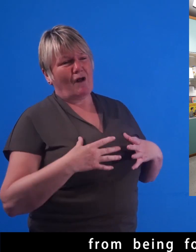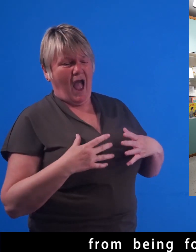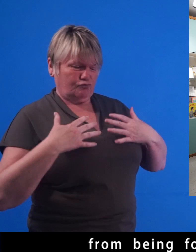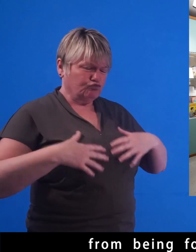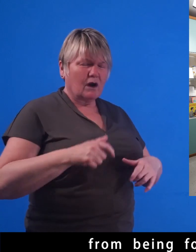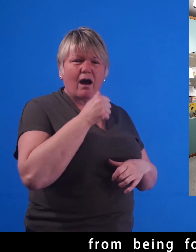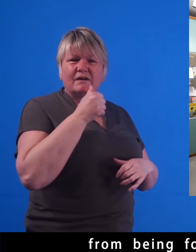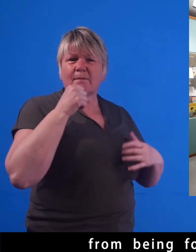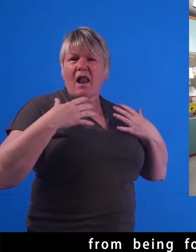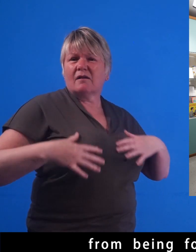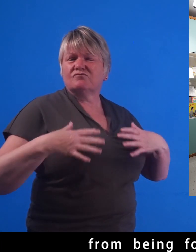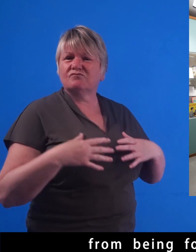comfortable.